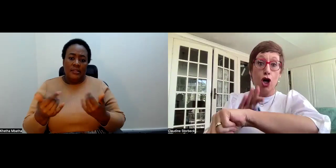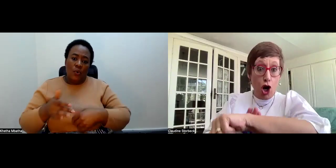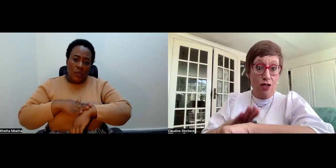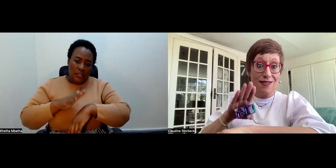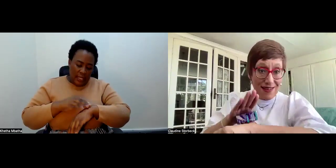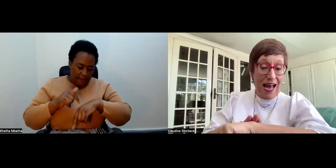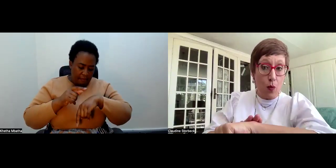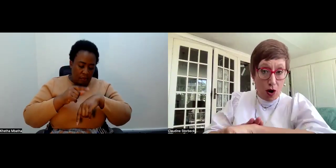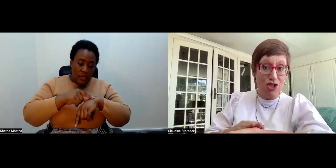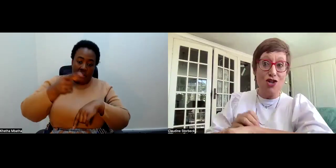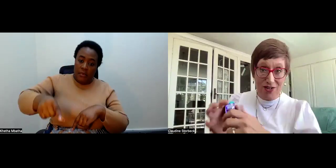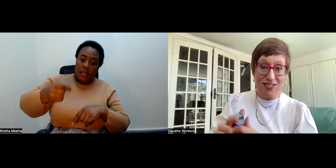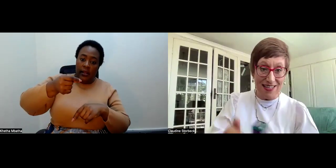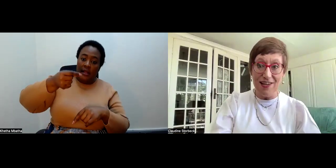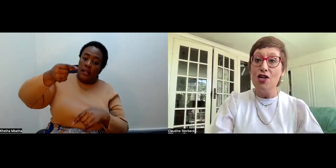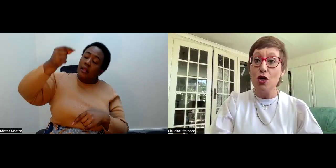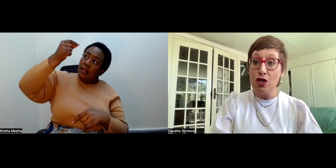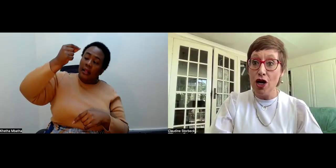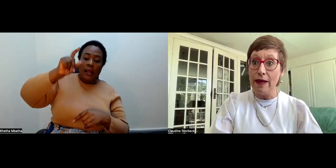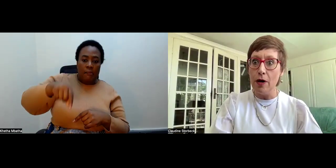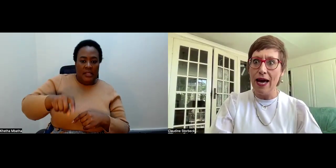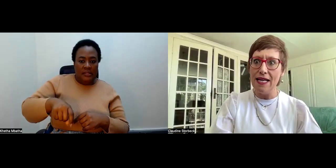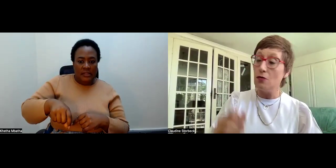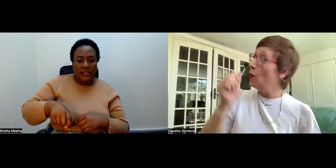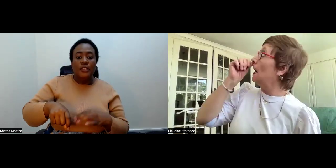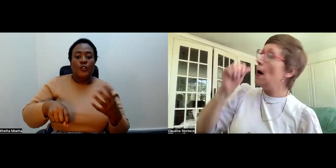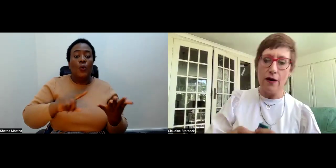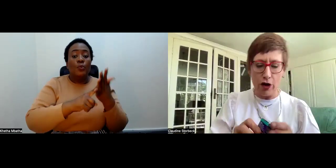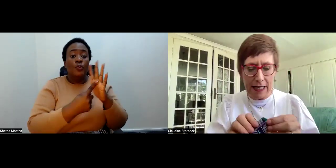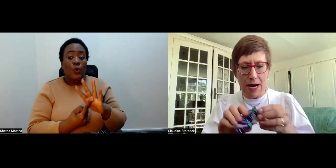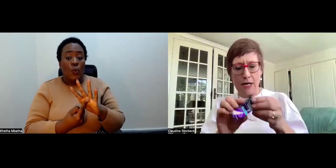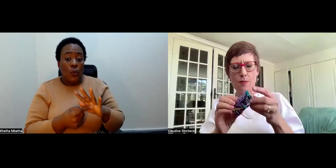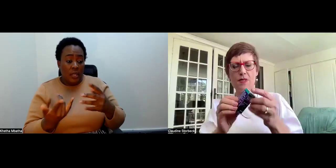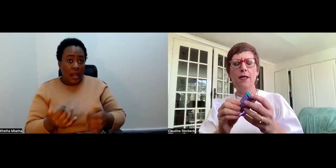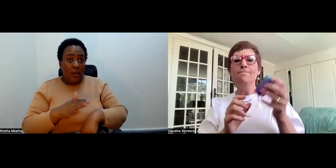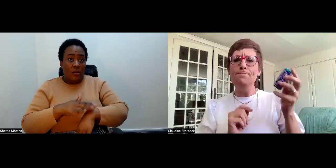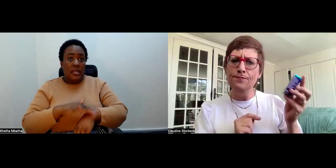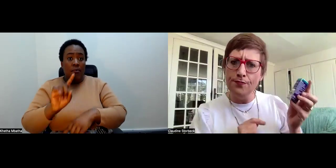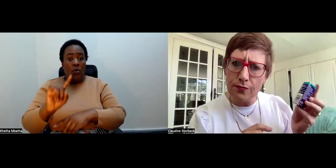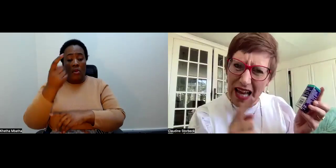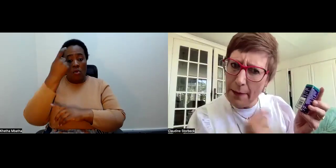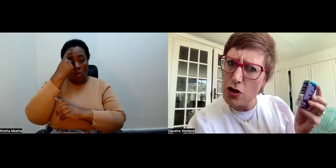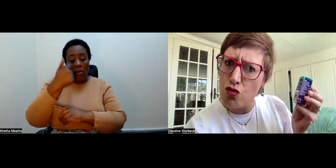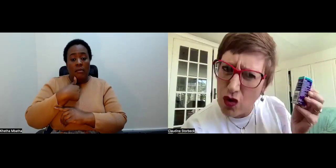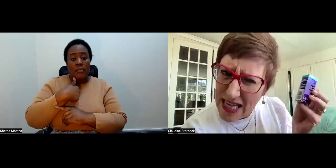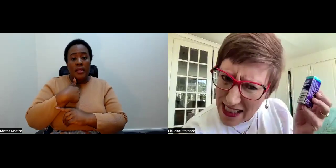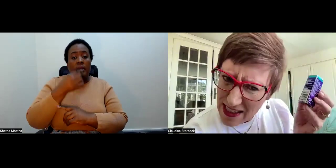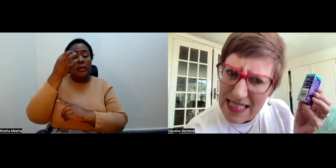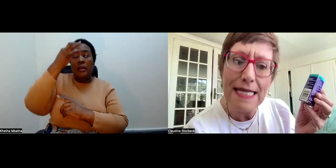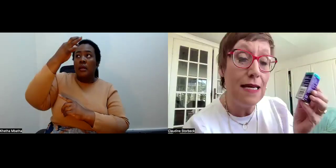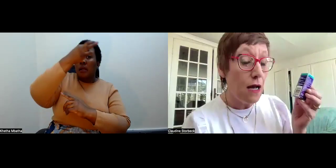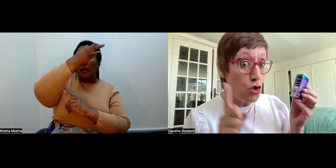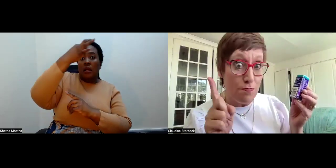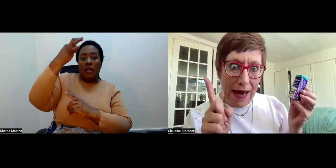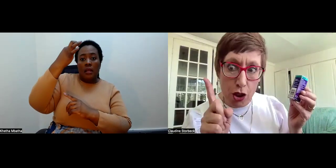time. Clocks and watches are literacy. So we're showing them, okay, it's 1 o'clock. I've got to get my eye drops. I must read it